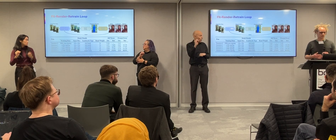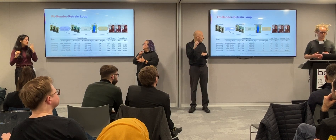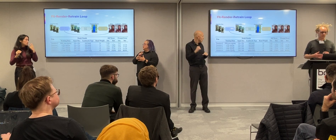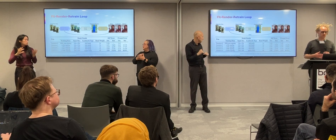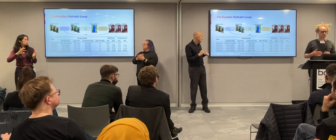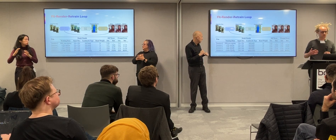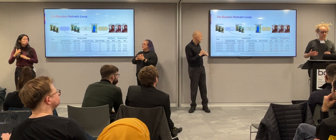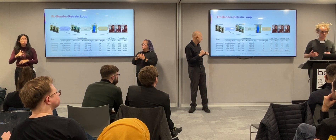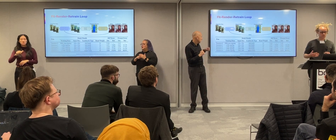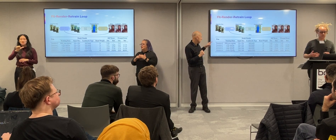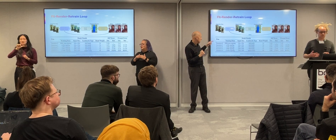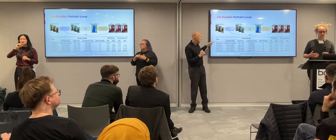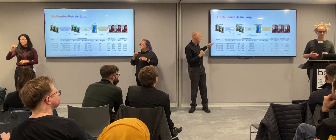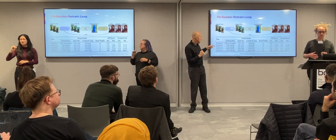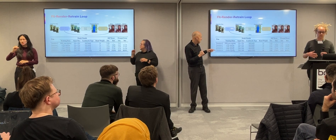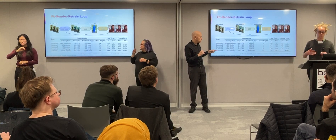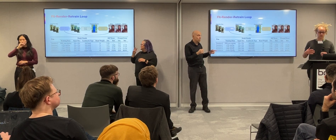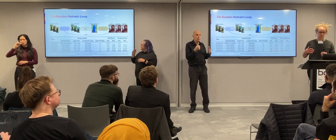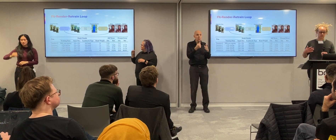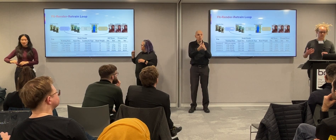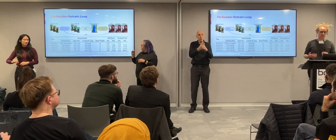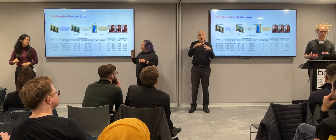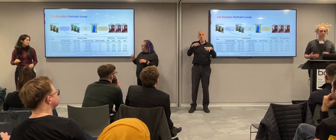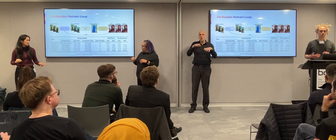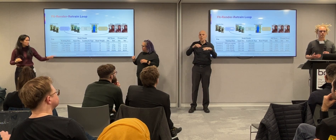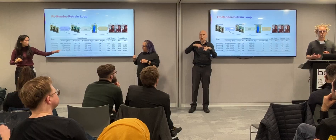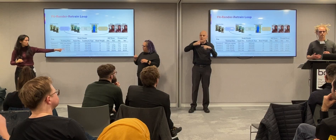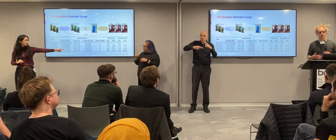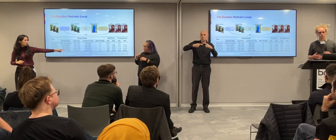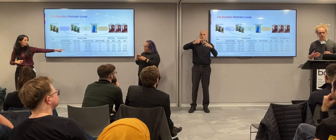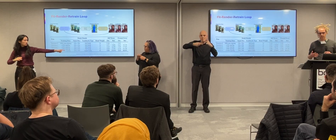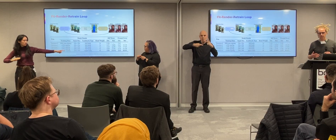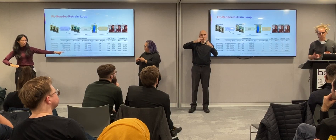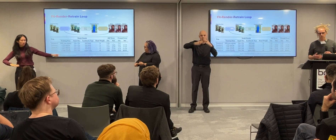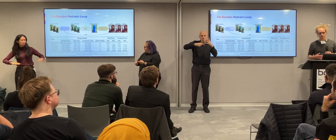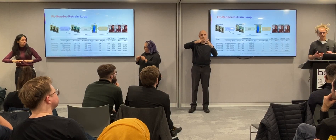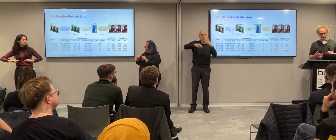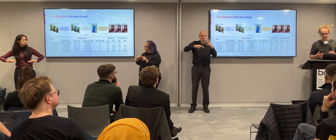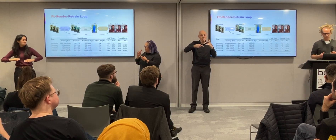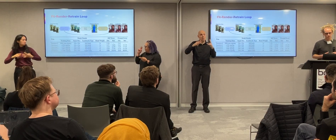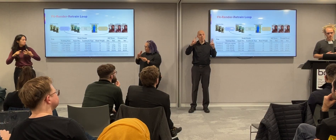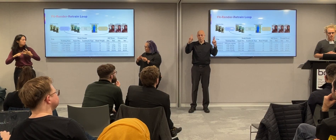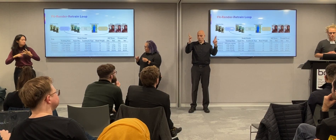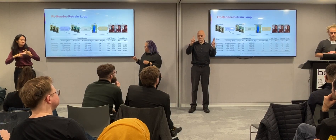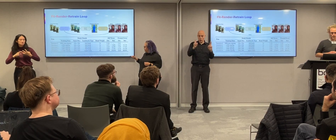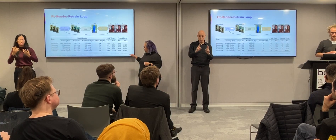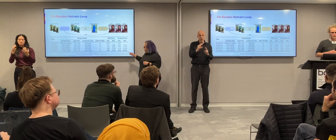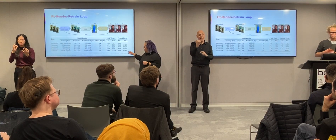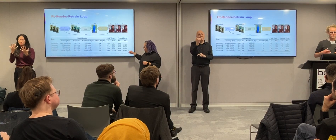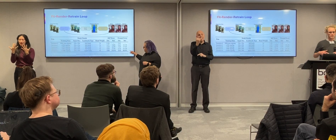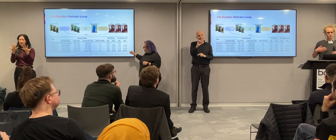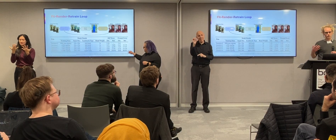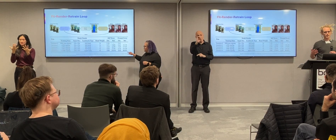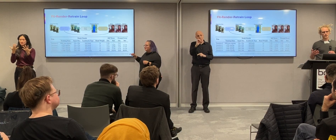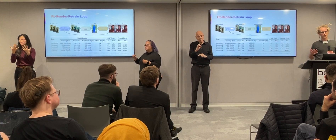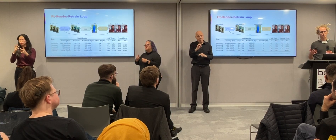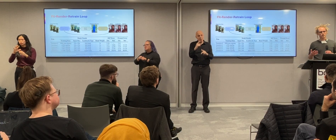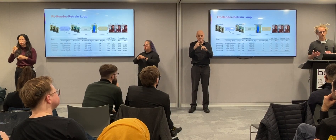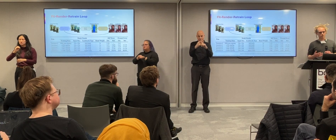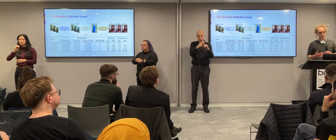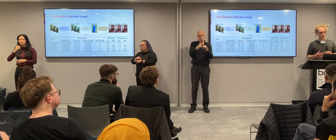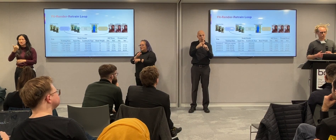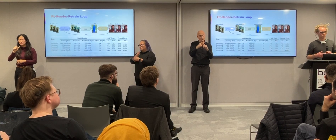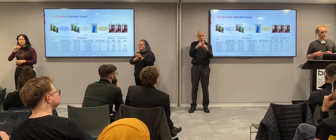relative reduction in landmark tracking error on the hands by